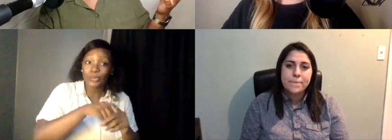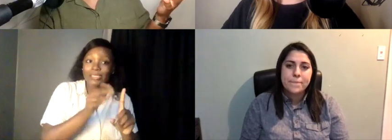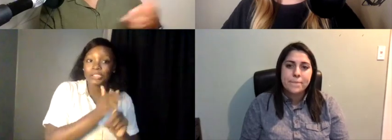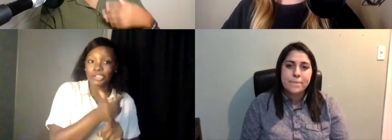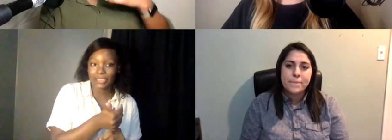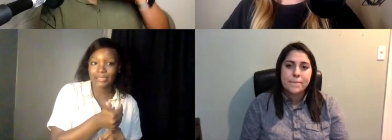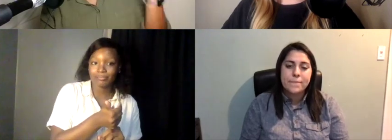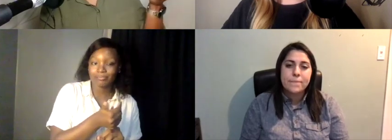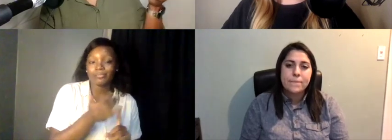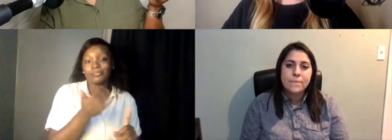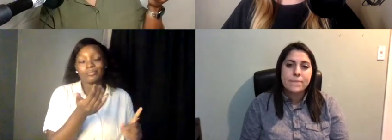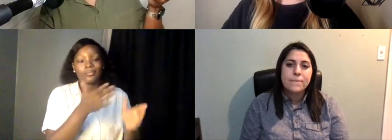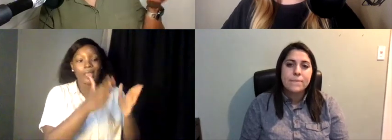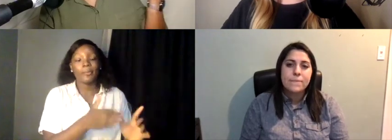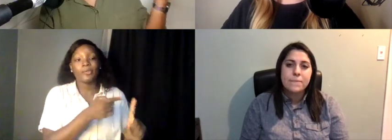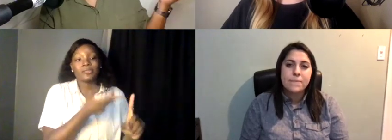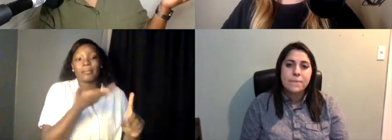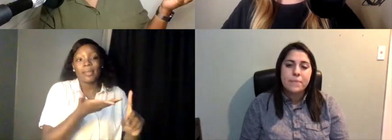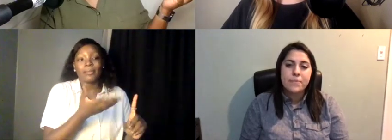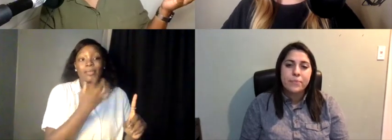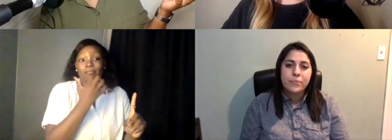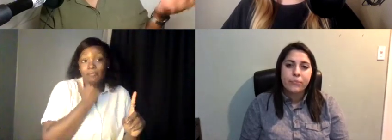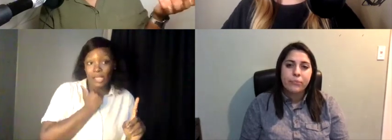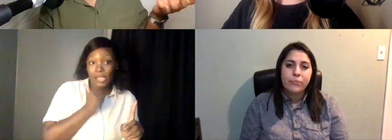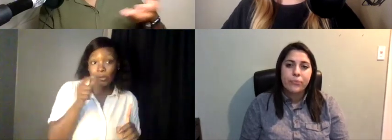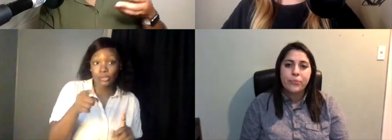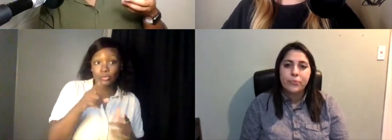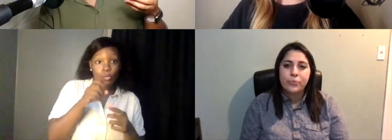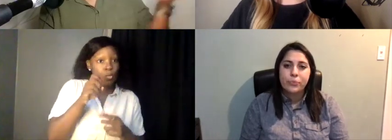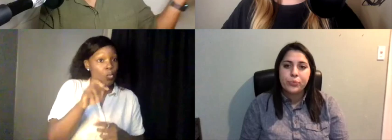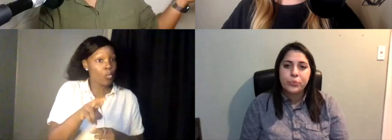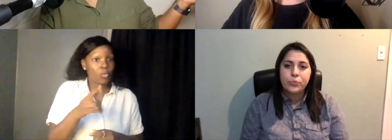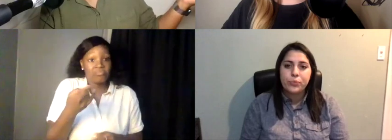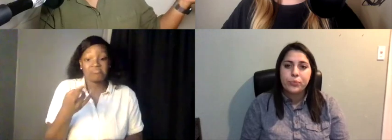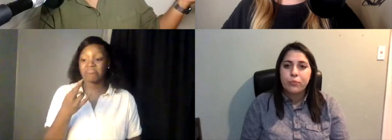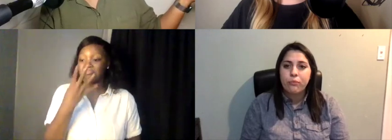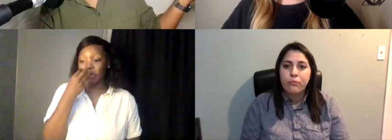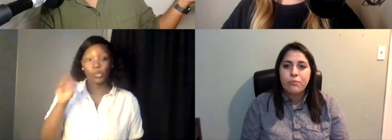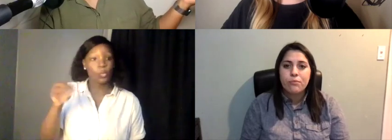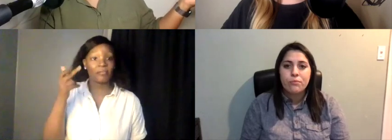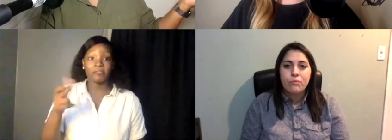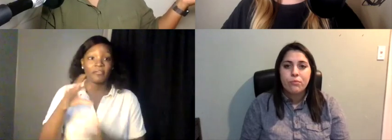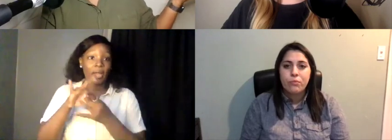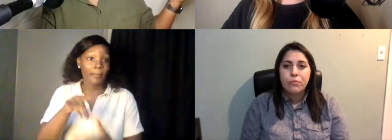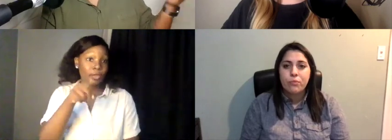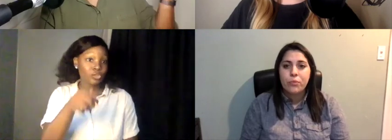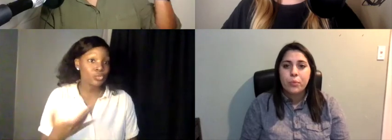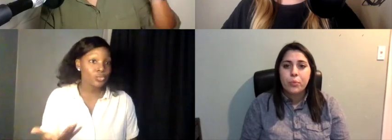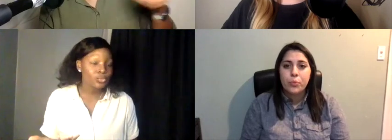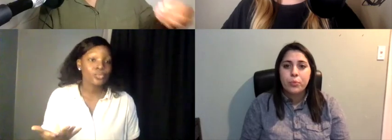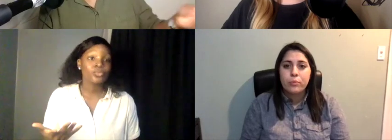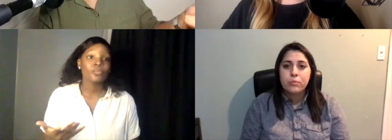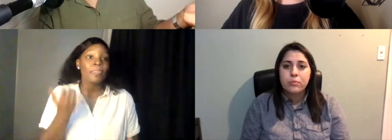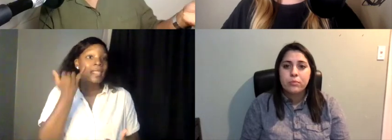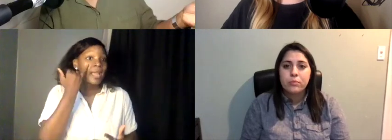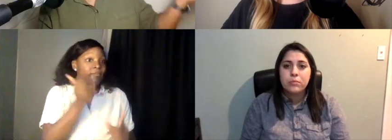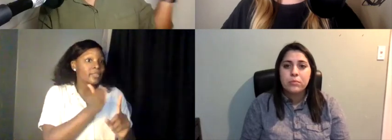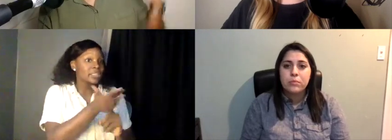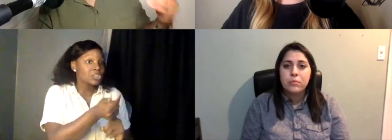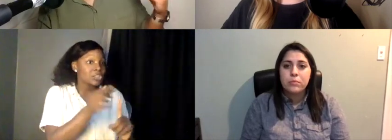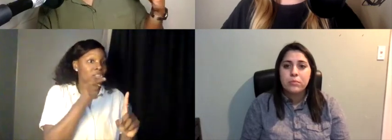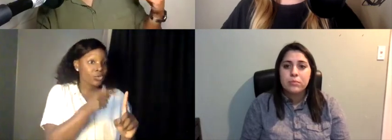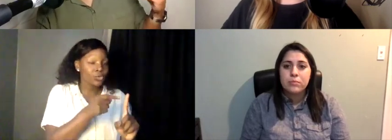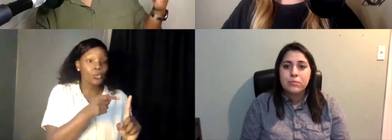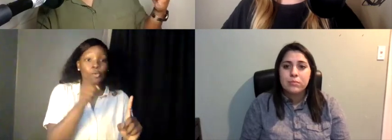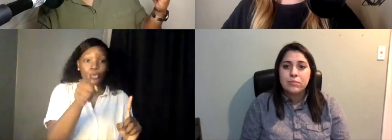give a fuck about you, it doesn't really matter. Like, if they're cheating on you, it's because they want to do other things that literally don't concern you. So